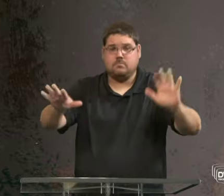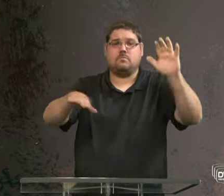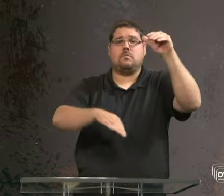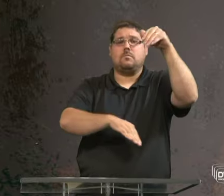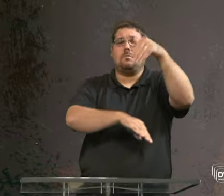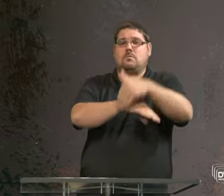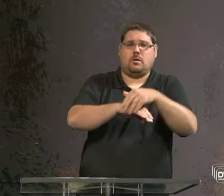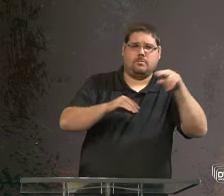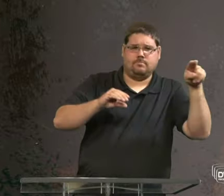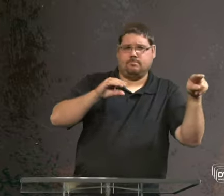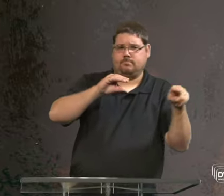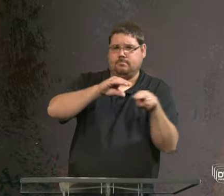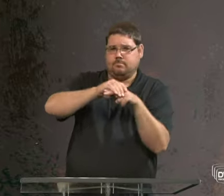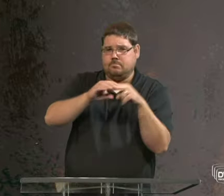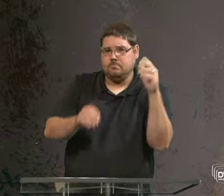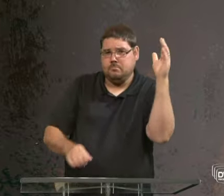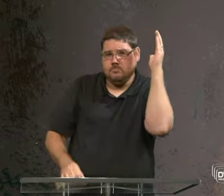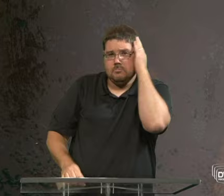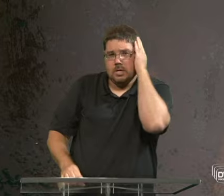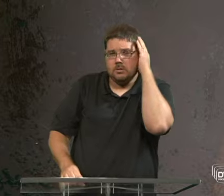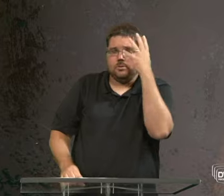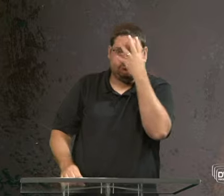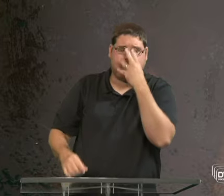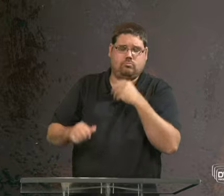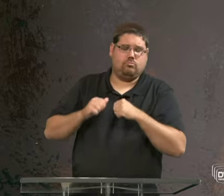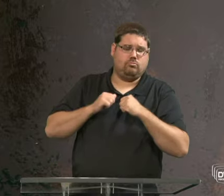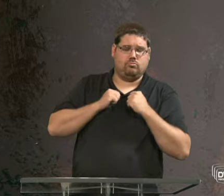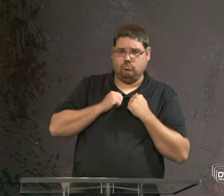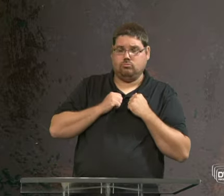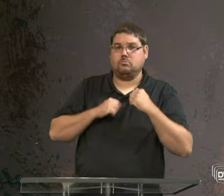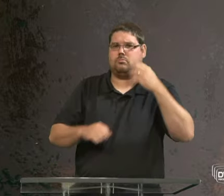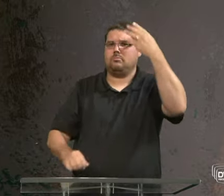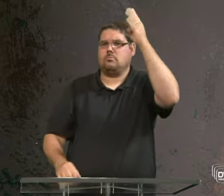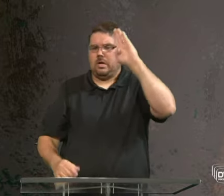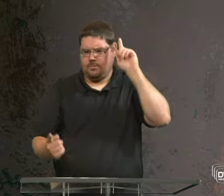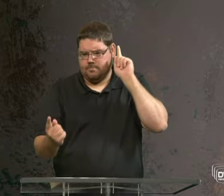where they sacrificed to God all day. Well, that night as Solomon